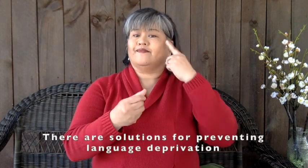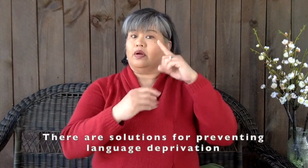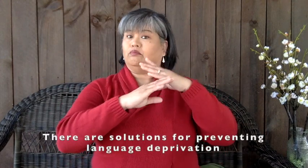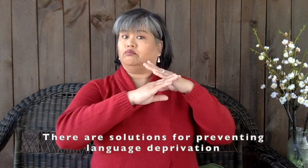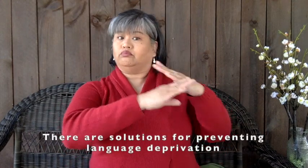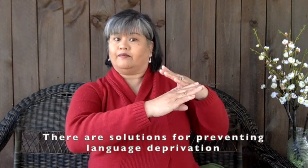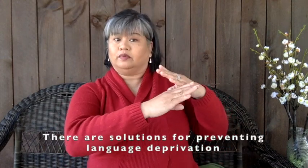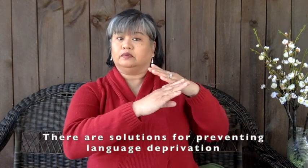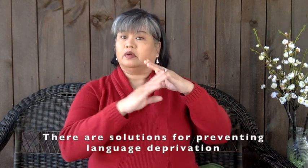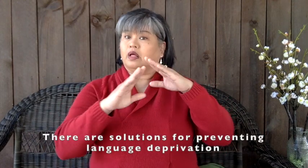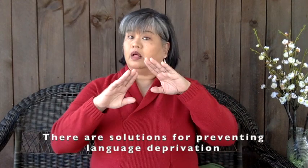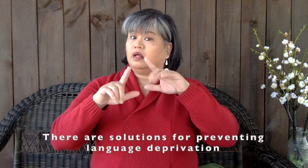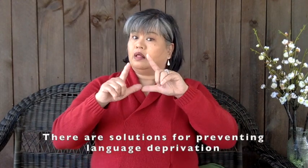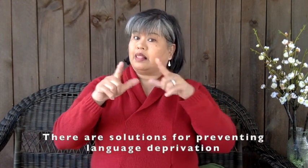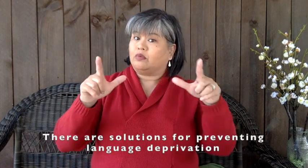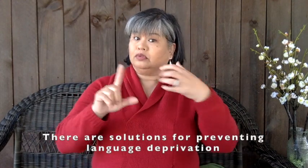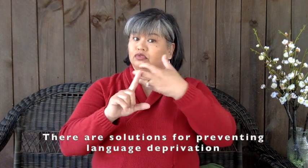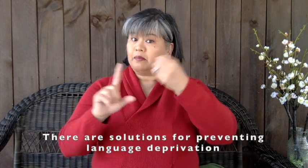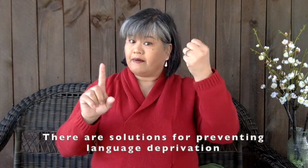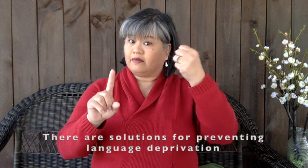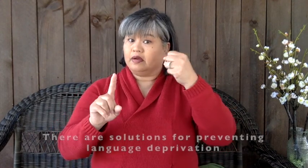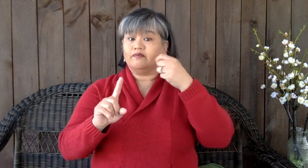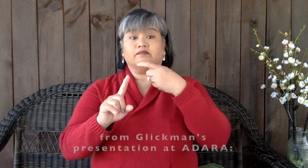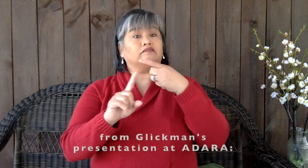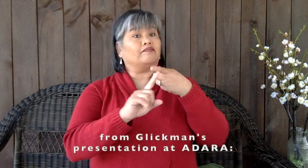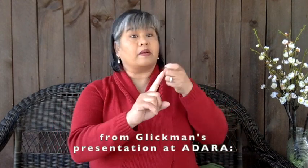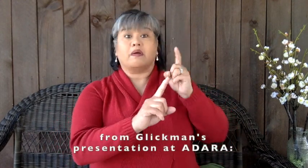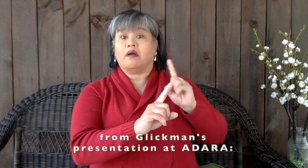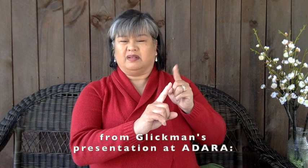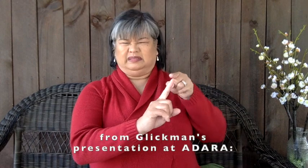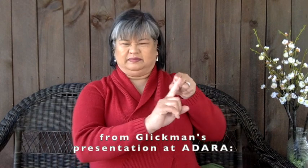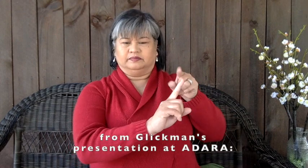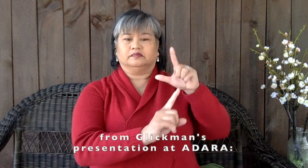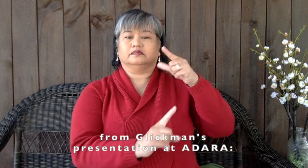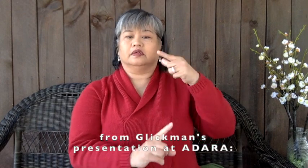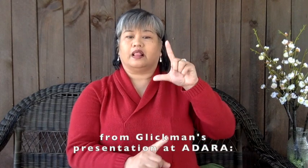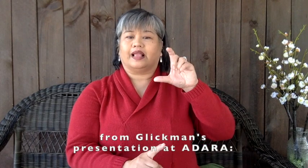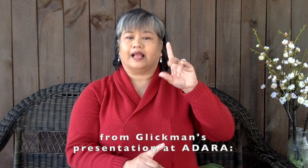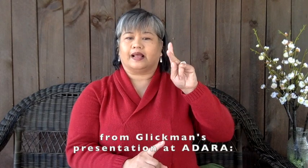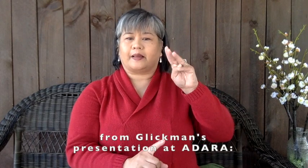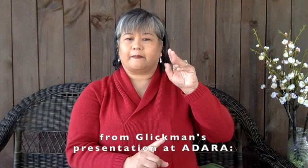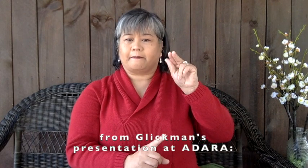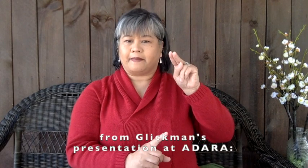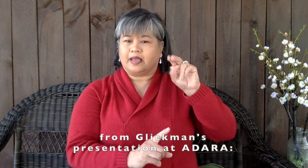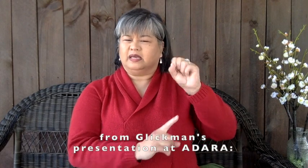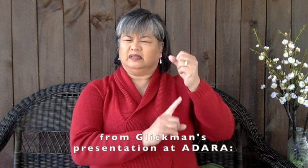The solutions preventing language deprivation from Gickman's presentation at